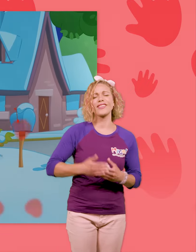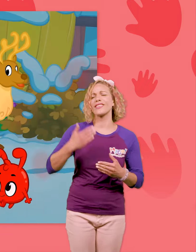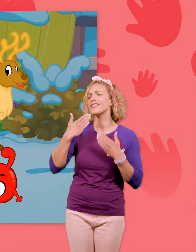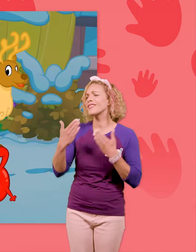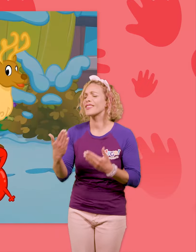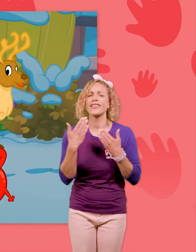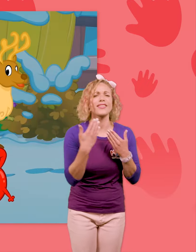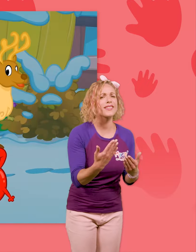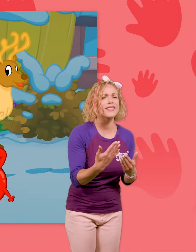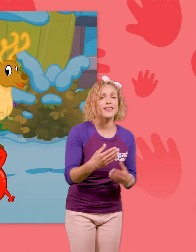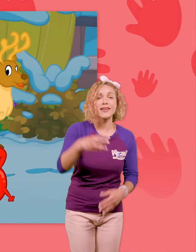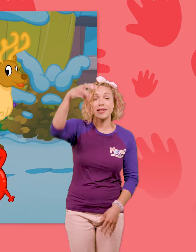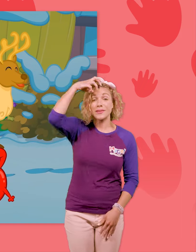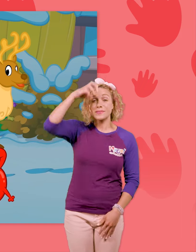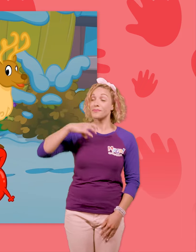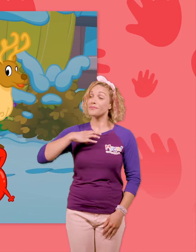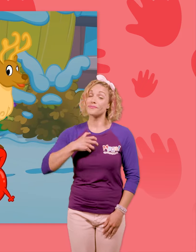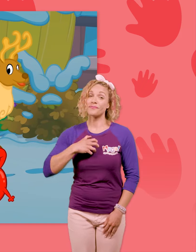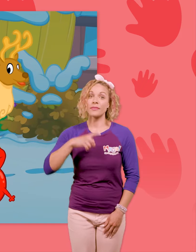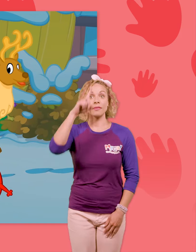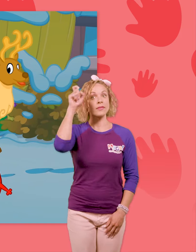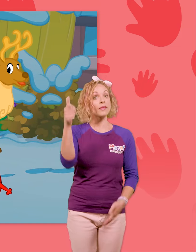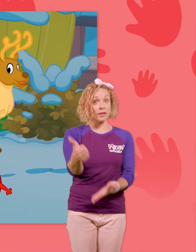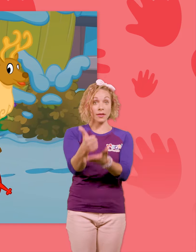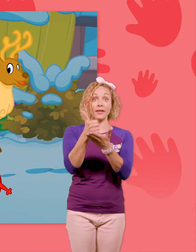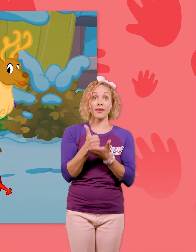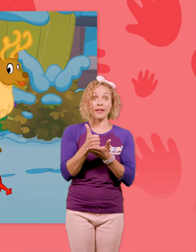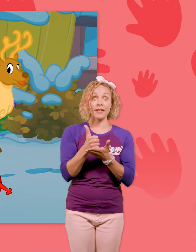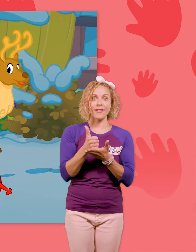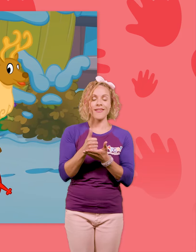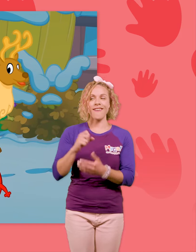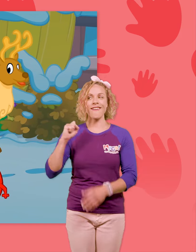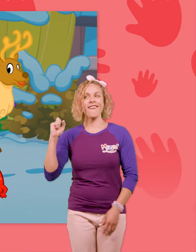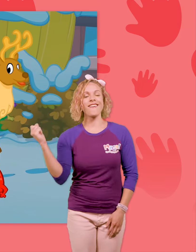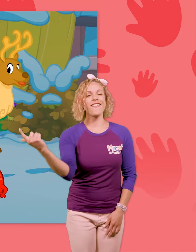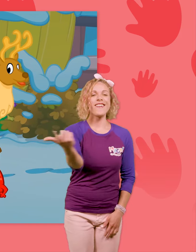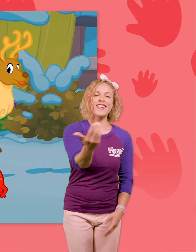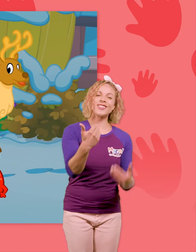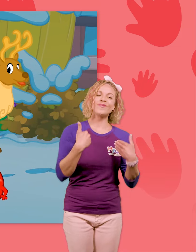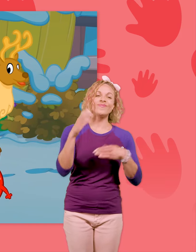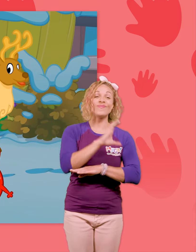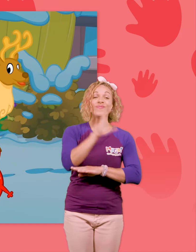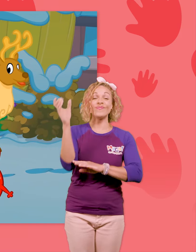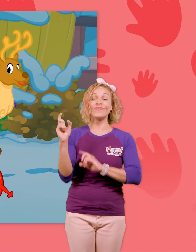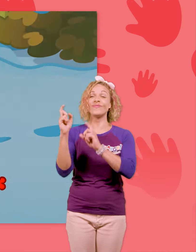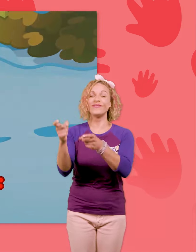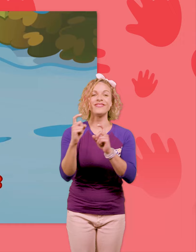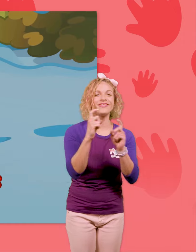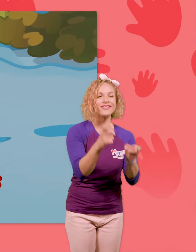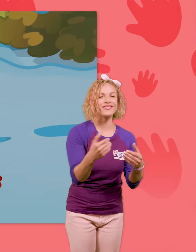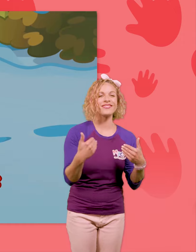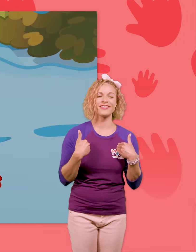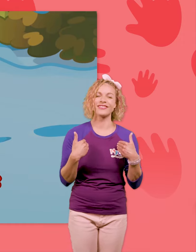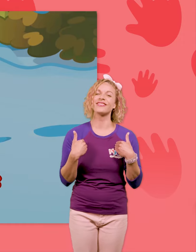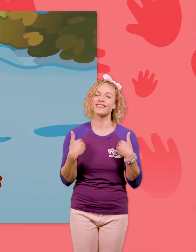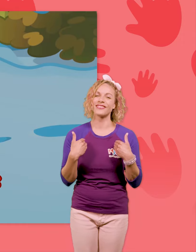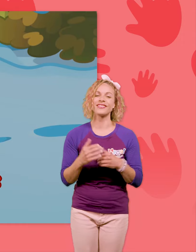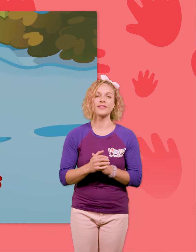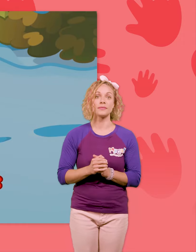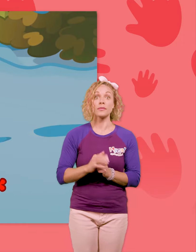Thank you so much, Mila and Morphle. With your help, we have gotten everyone their Christmas presents